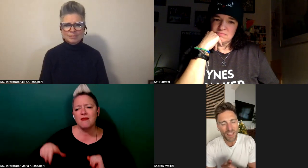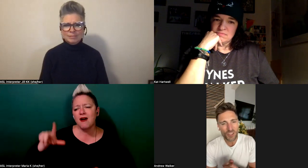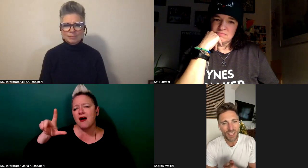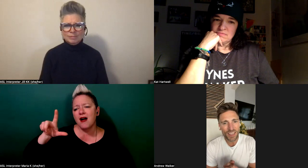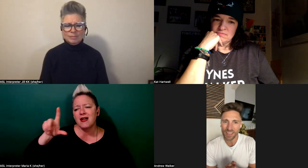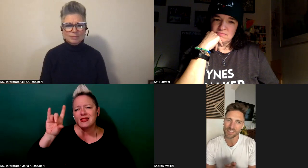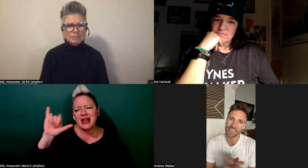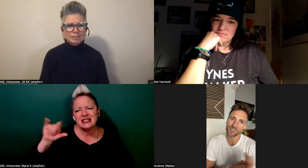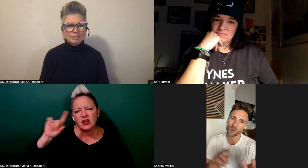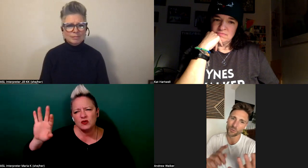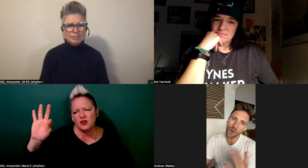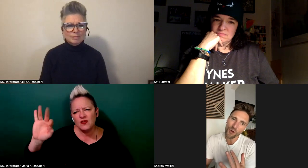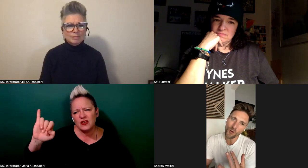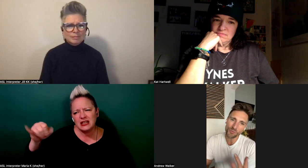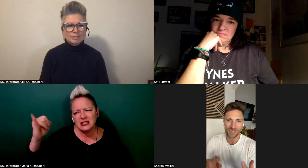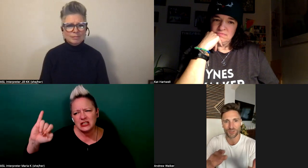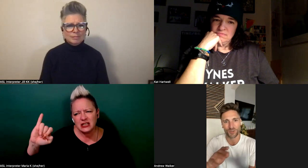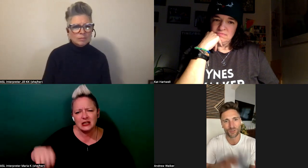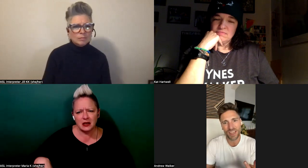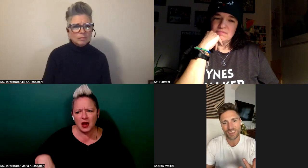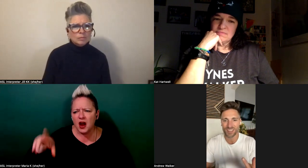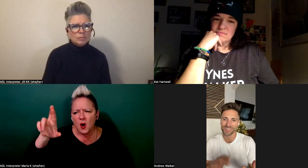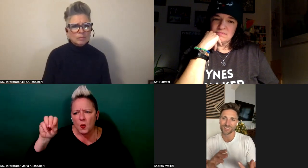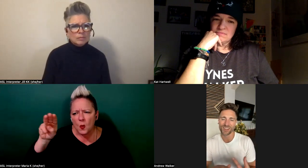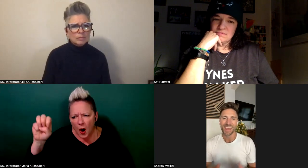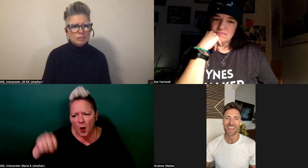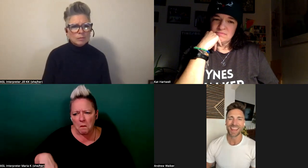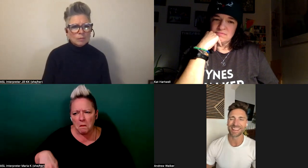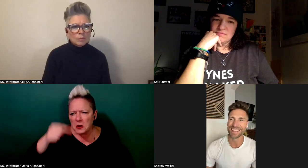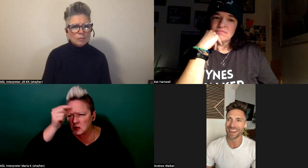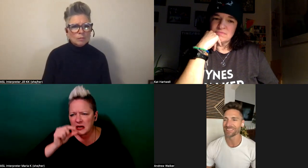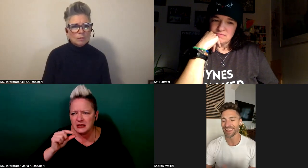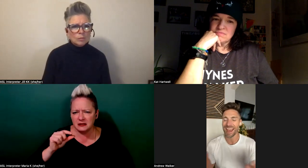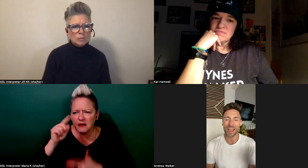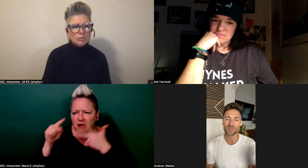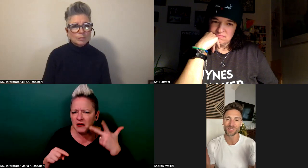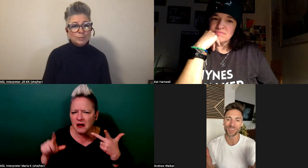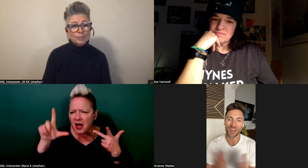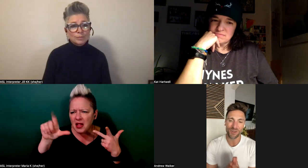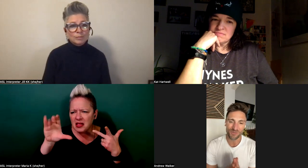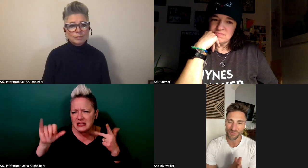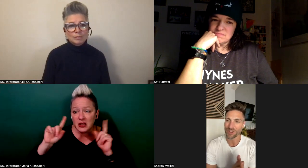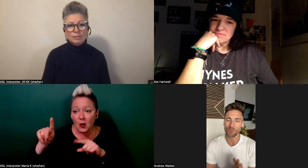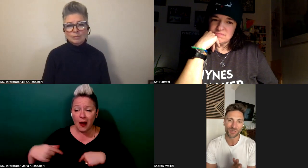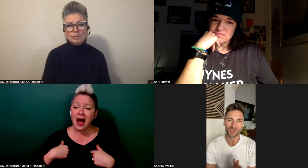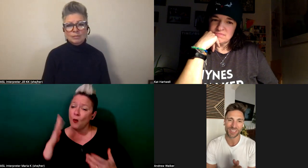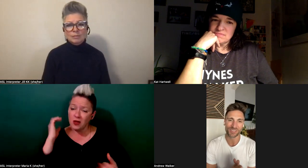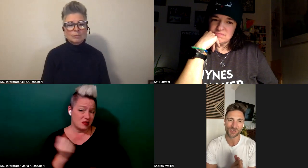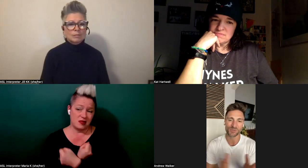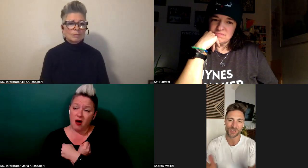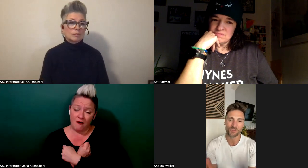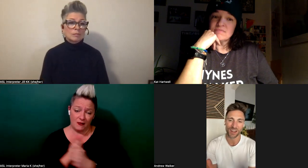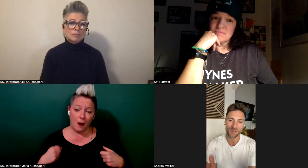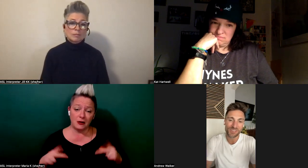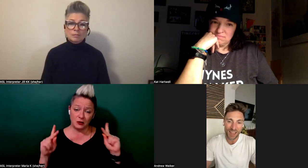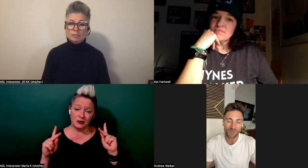go to Fiji. Lacey gets to go to Rome. She gets to go to Greece. She gets to go to, and I was like, I would love the opportunity to